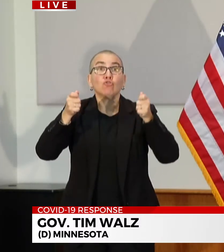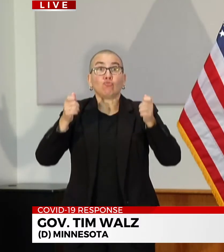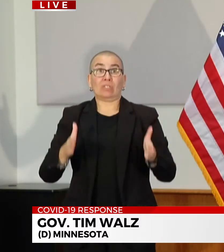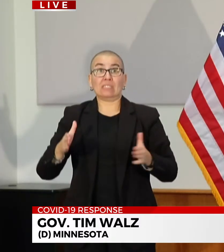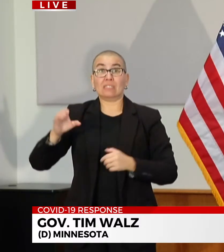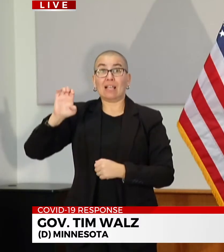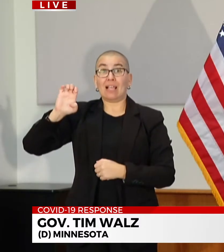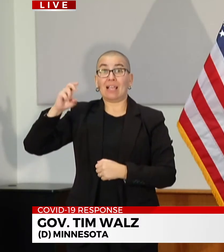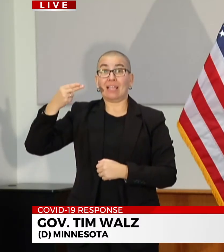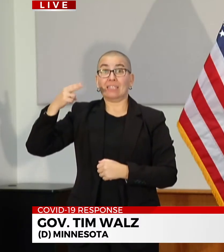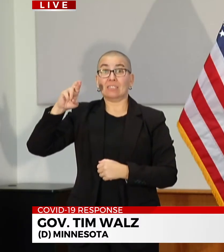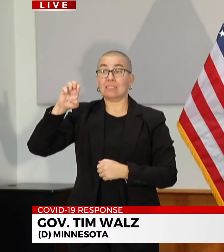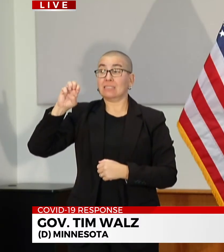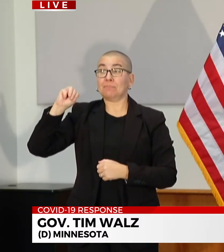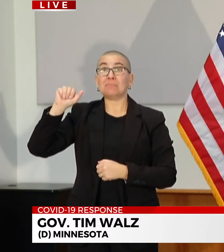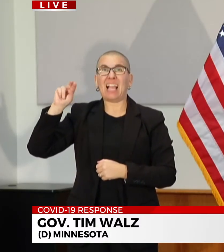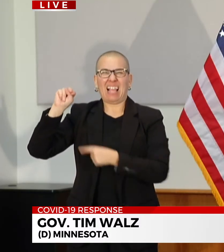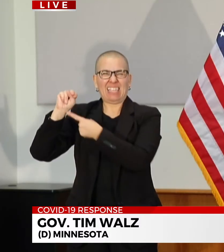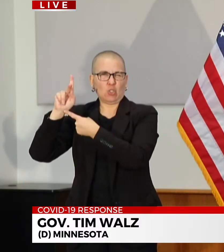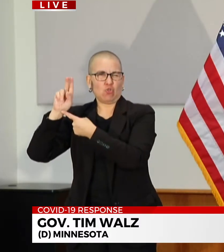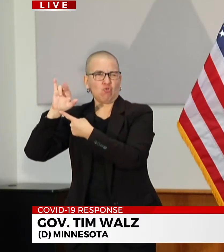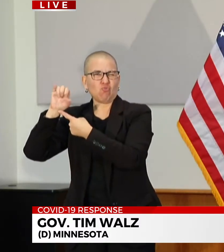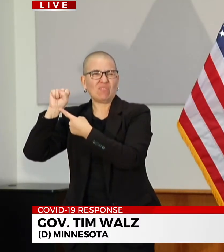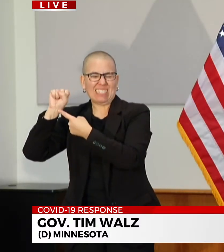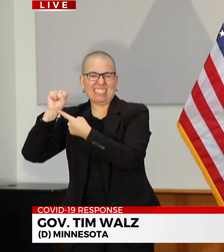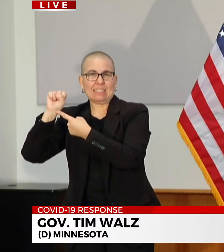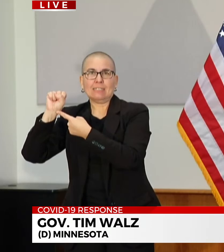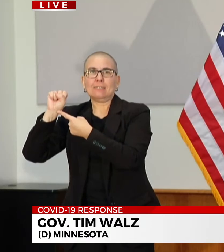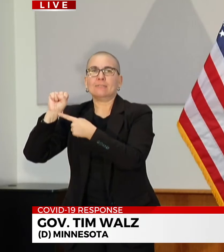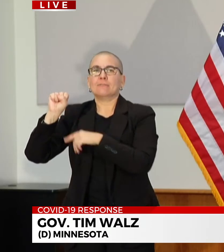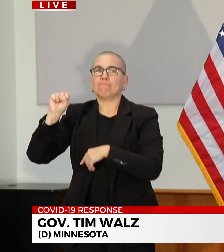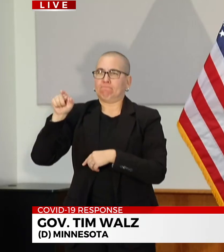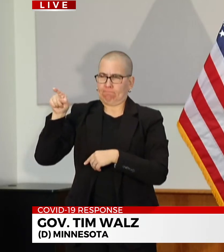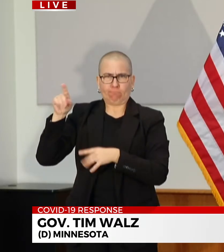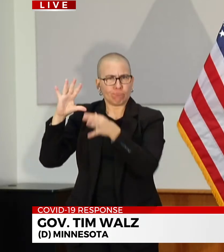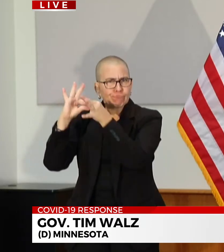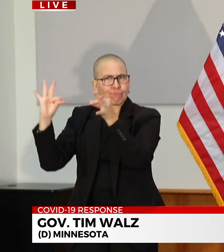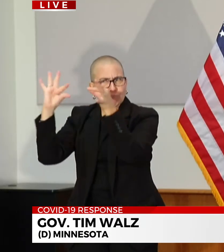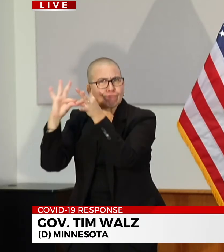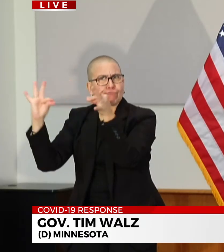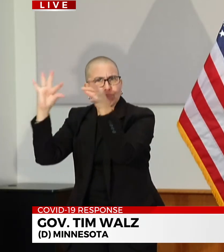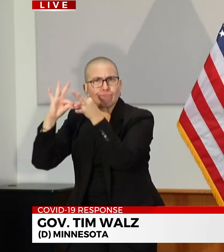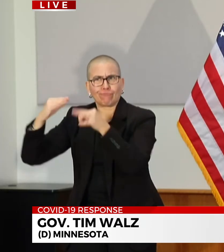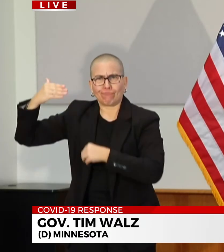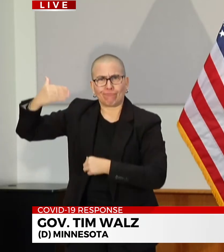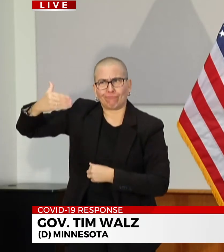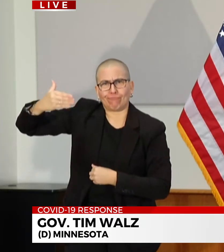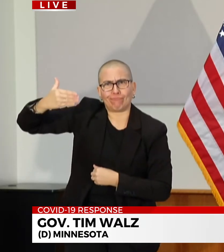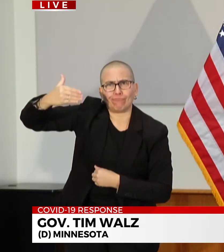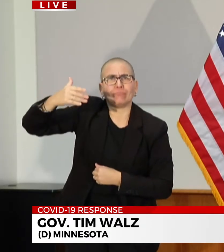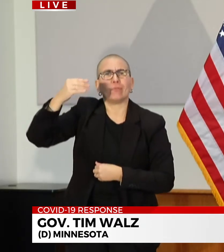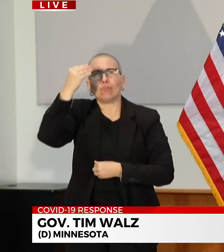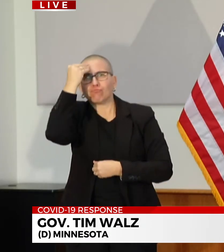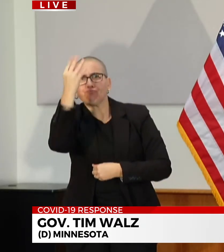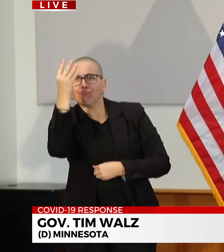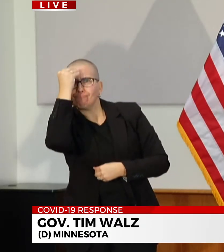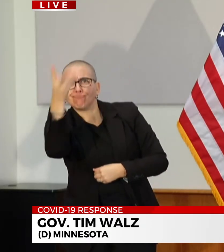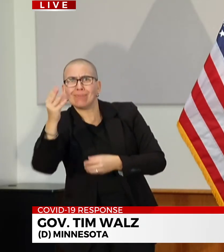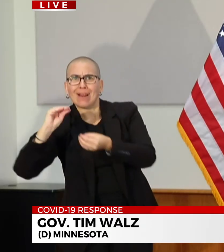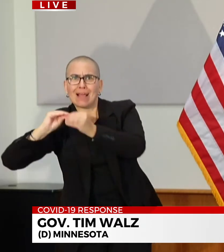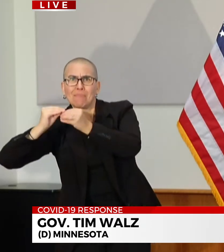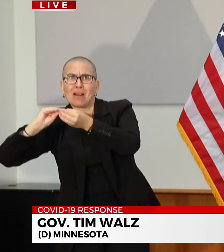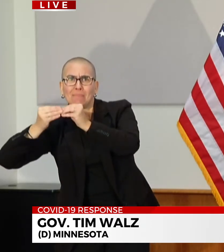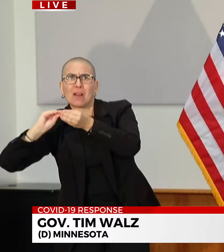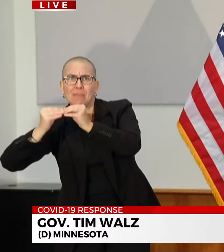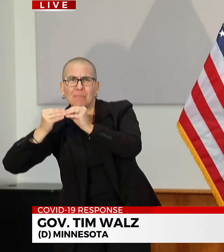about that lag period and a 7-day rolling average to give you, just like anything, one moment in time